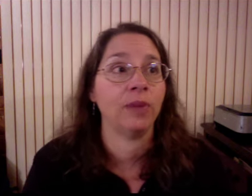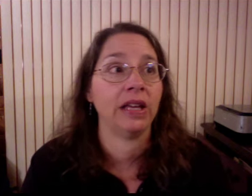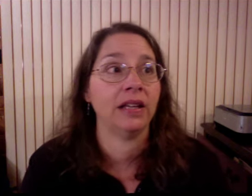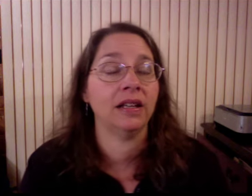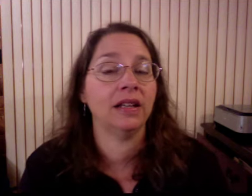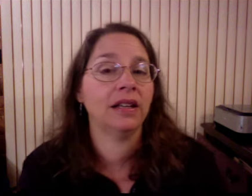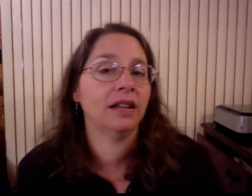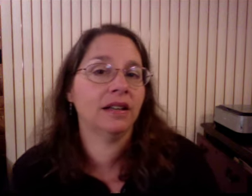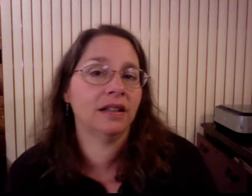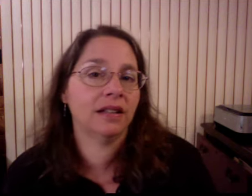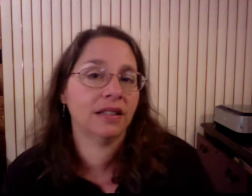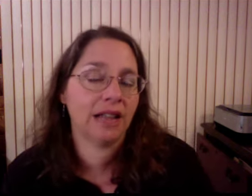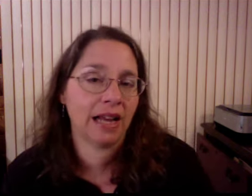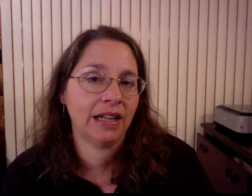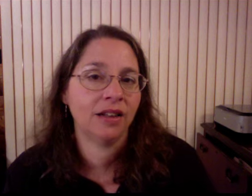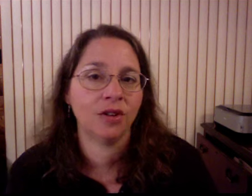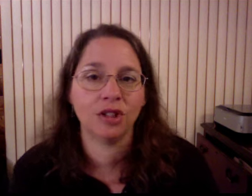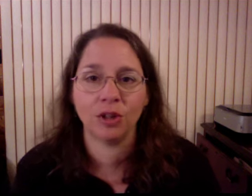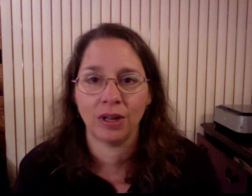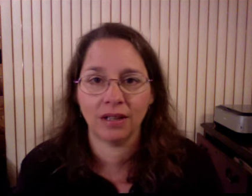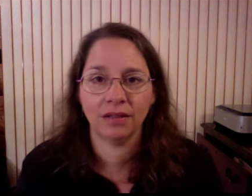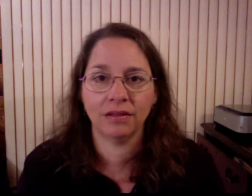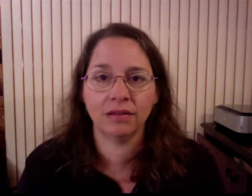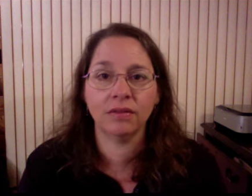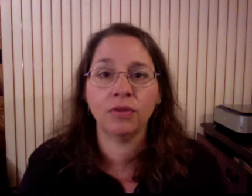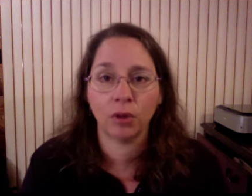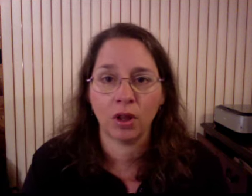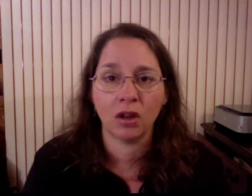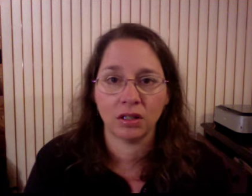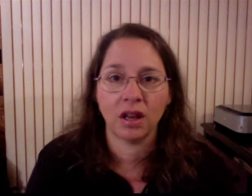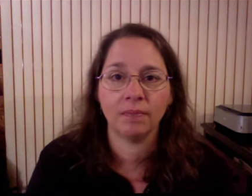been standing close to it for a long time,